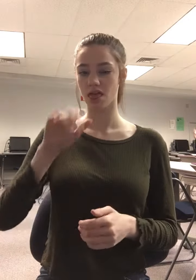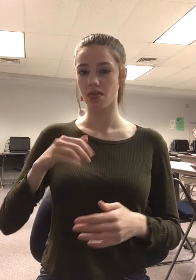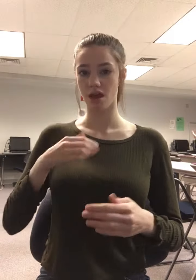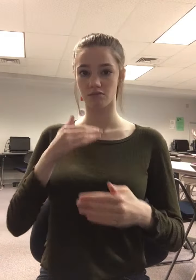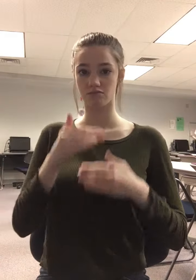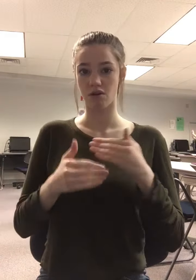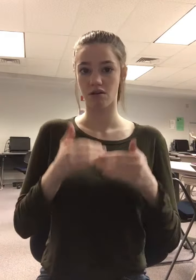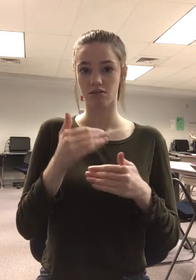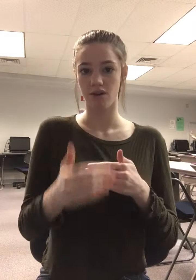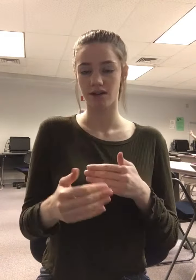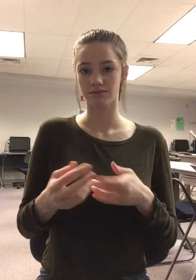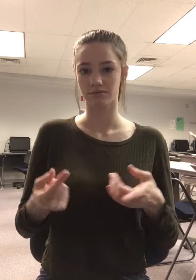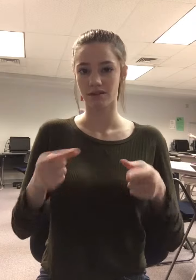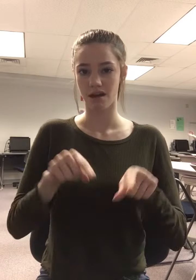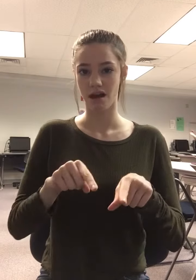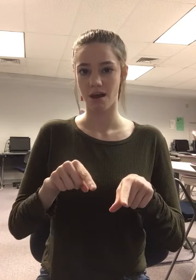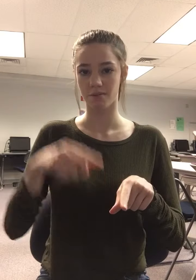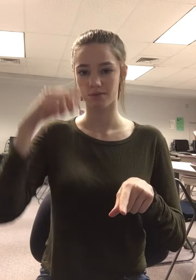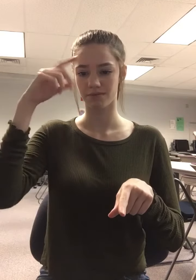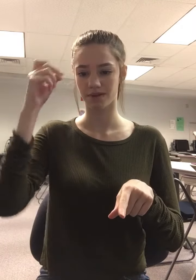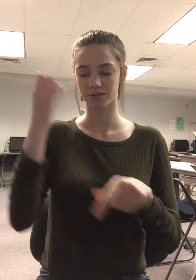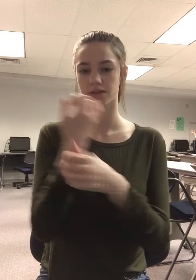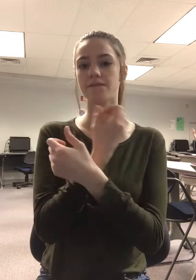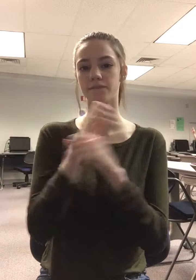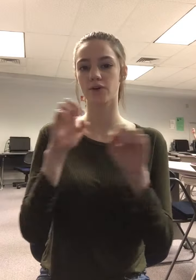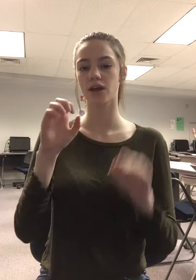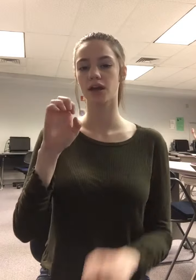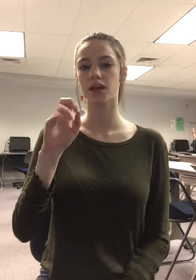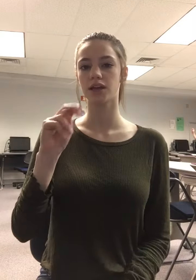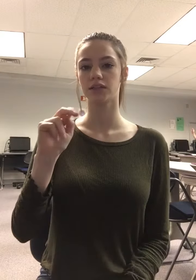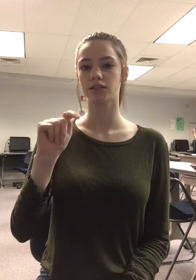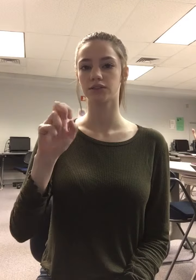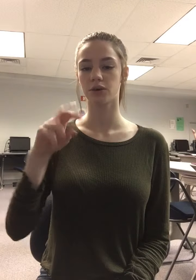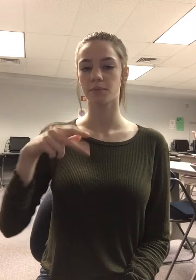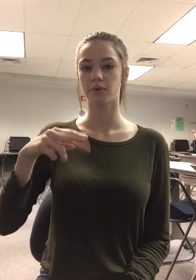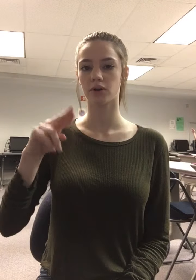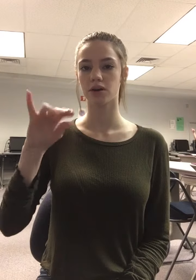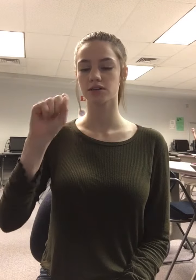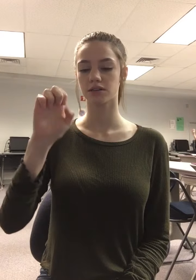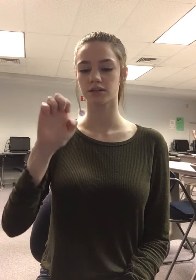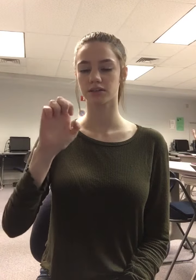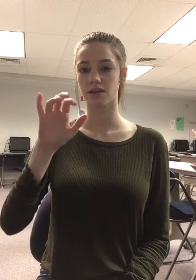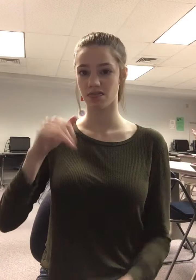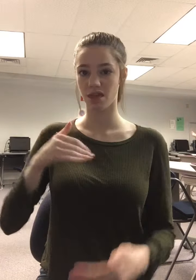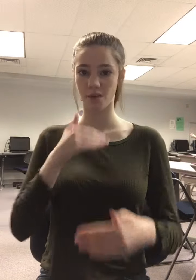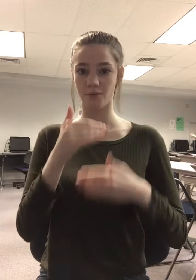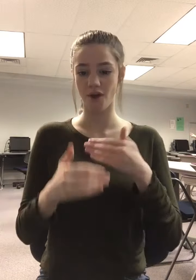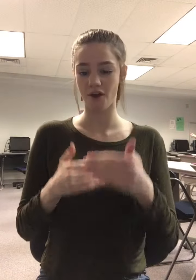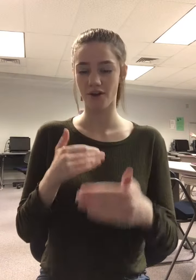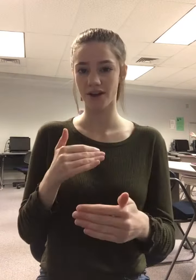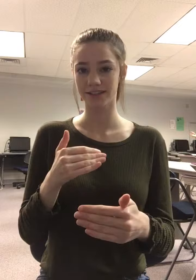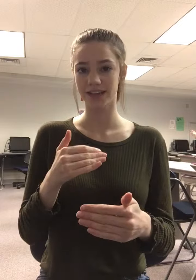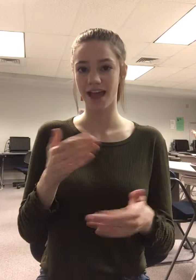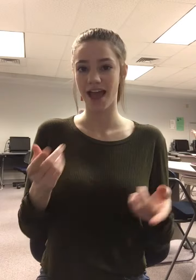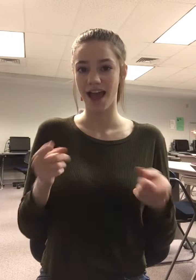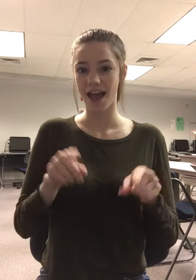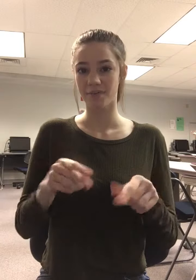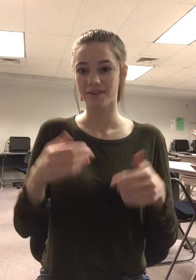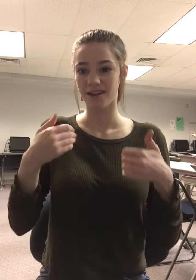about because of free enterprise. This progress came about when there was little,